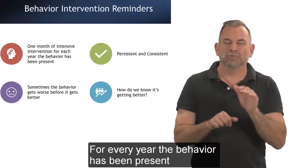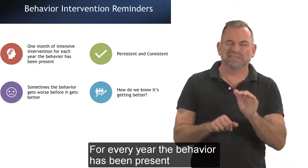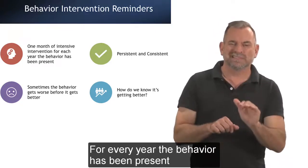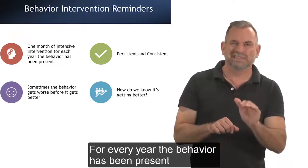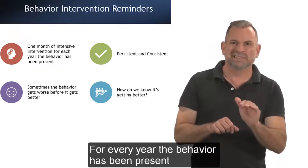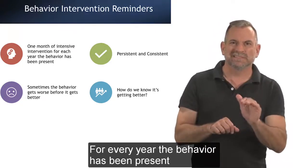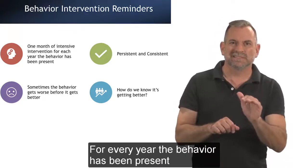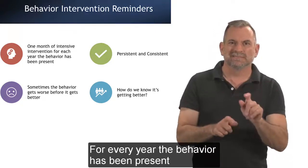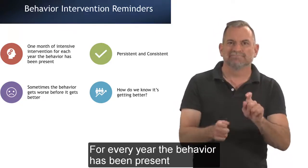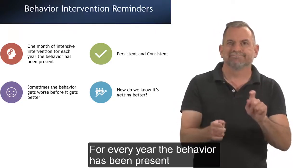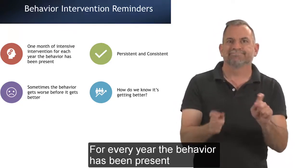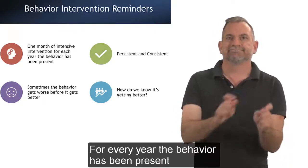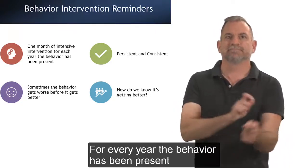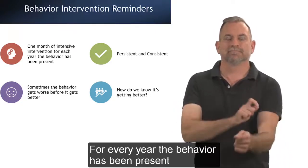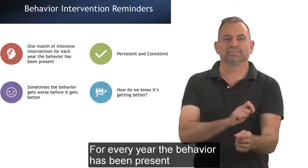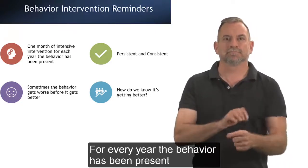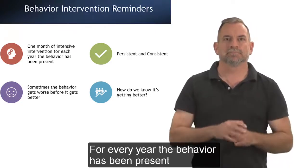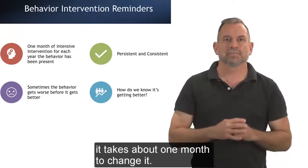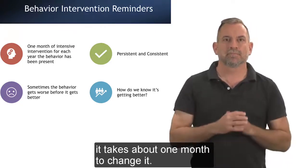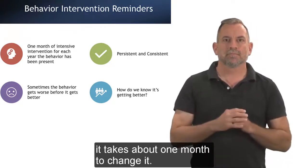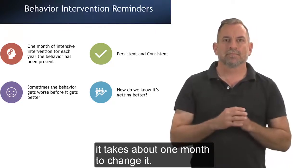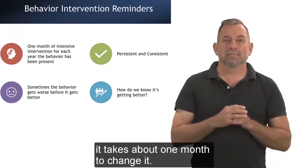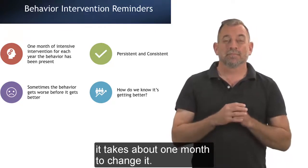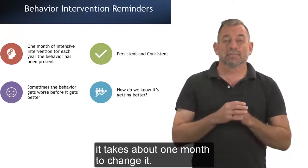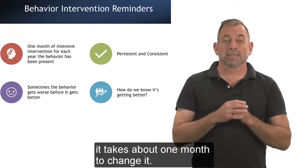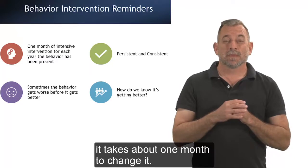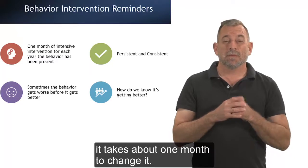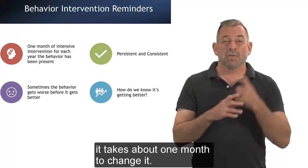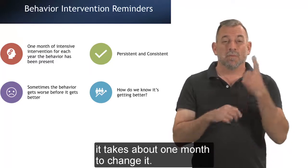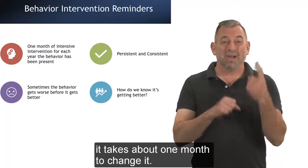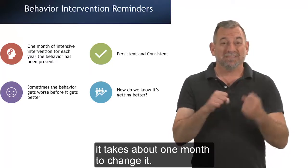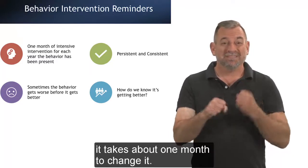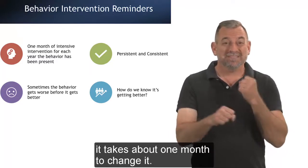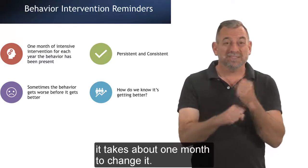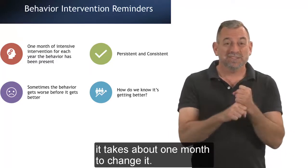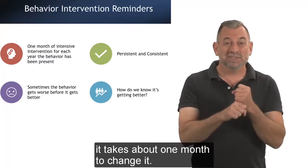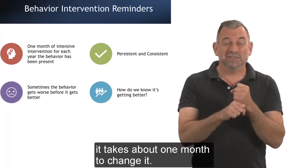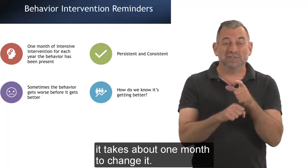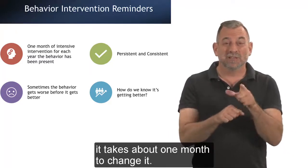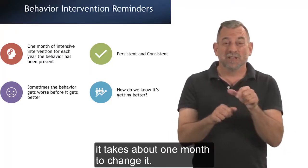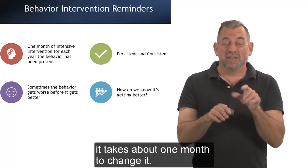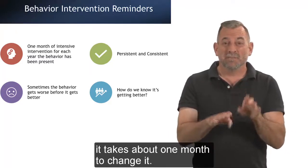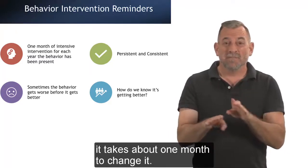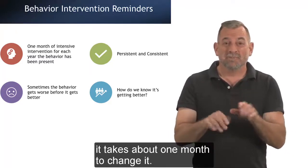the behavior has been present, it takes about 1 month to change it.